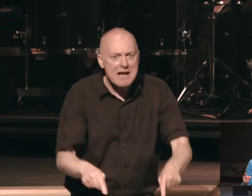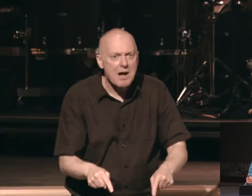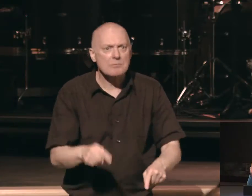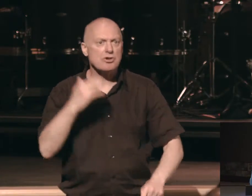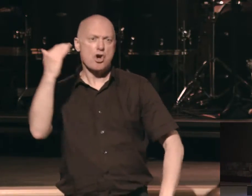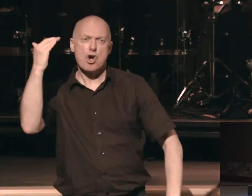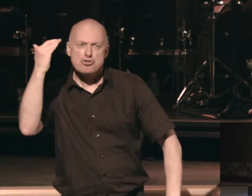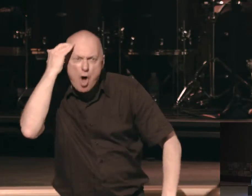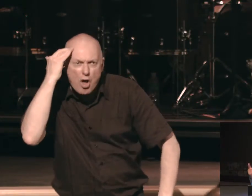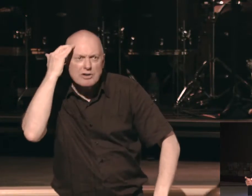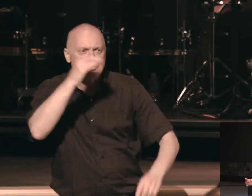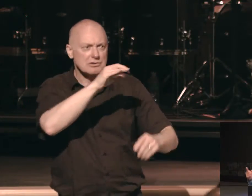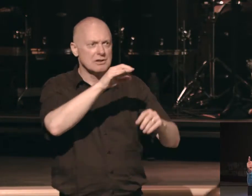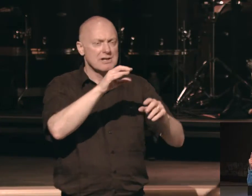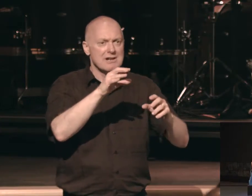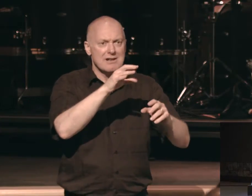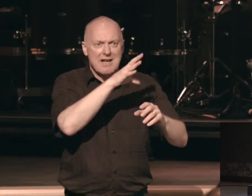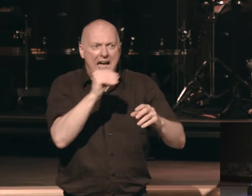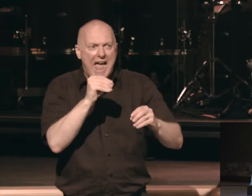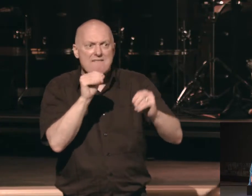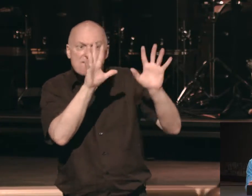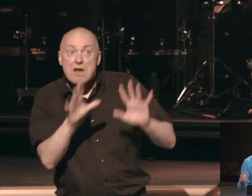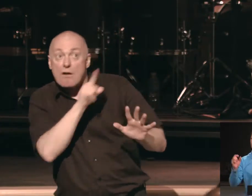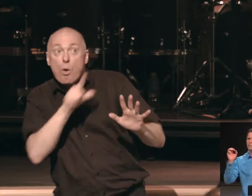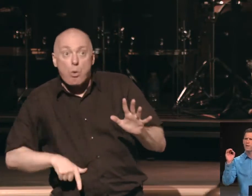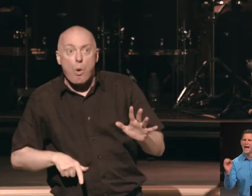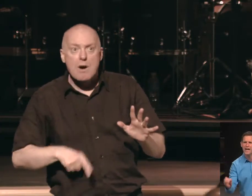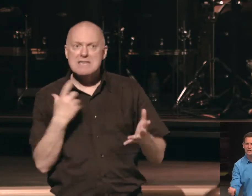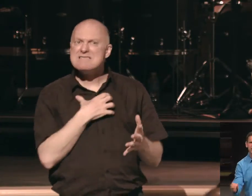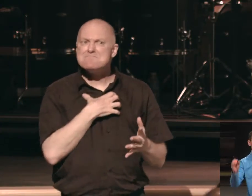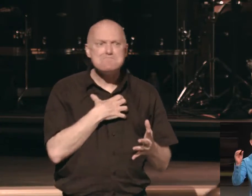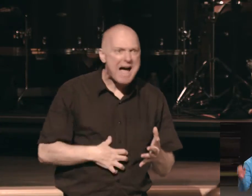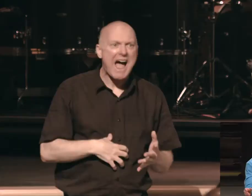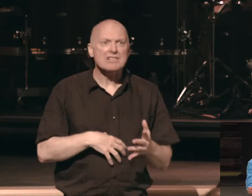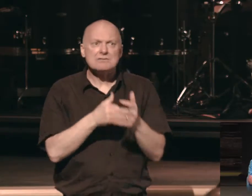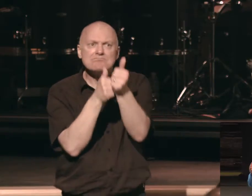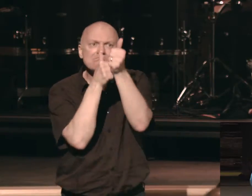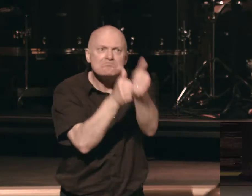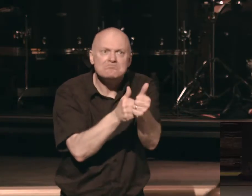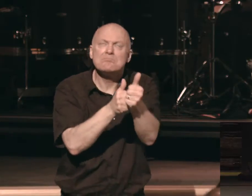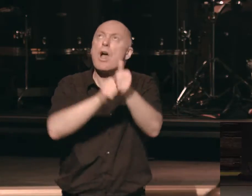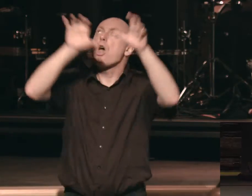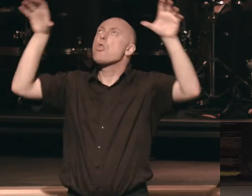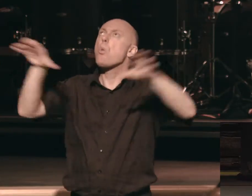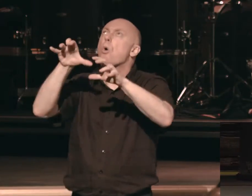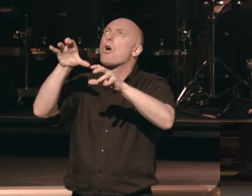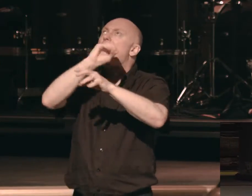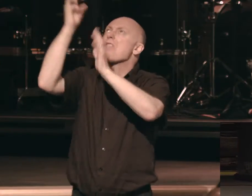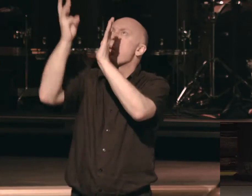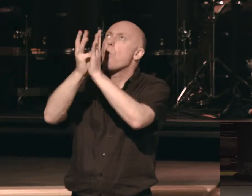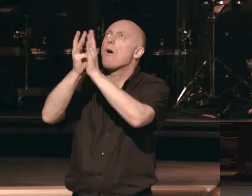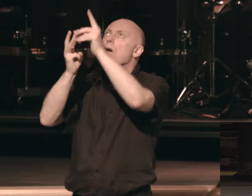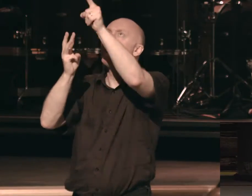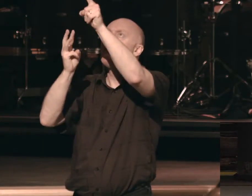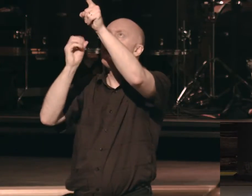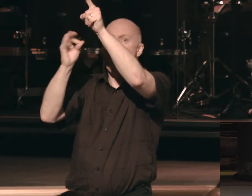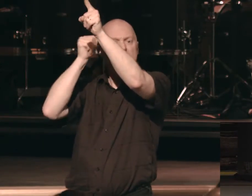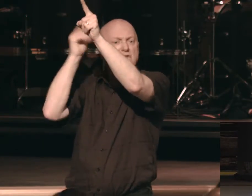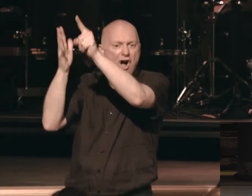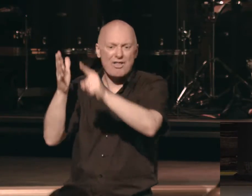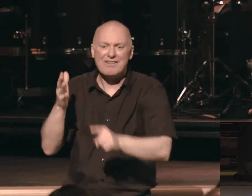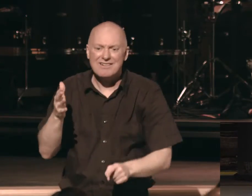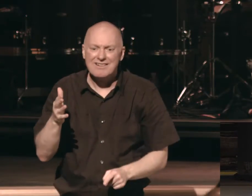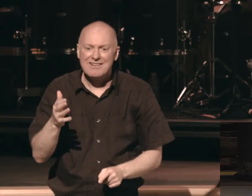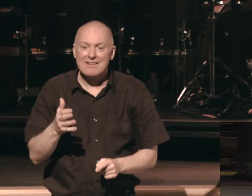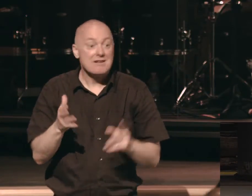in the knowledge, the spirit of the knowledge, and the fear of the Lord. He's so passionately pursuing the work and the will of his